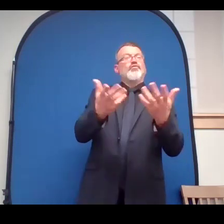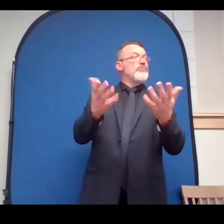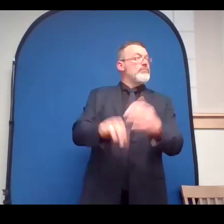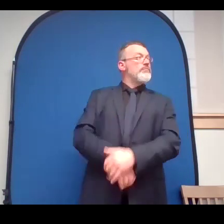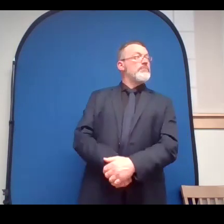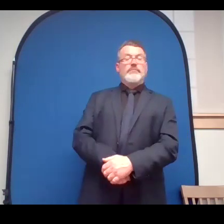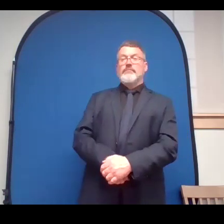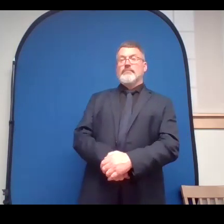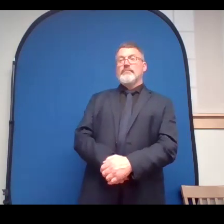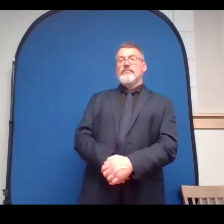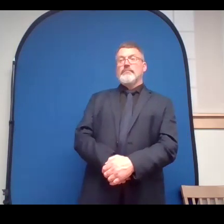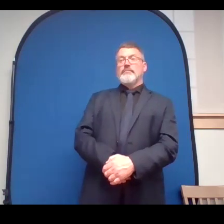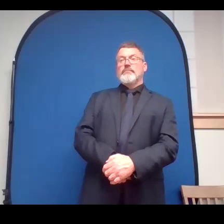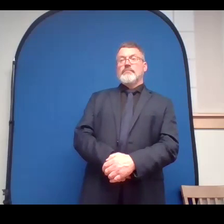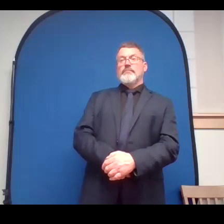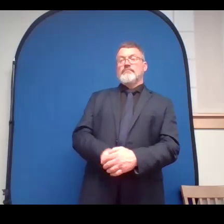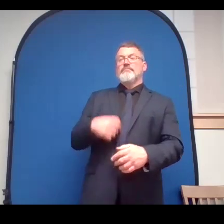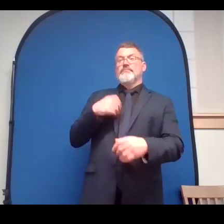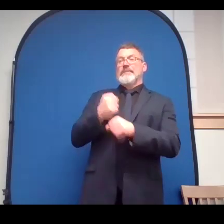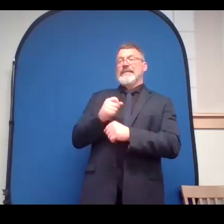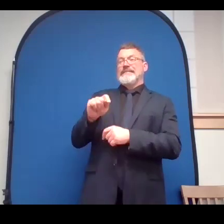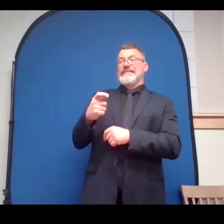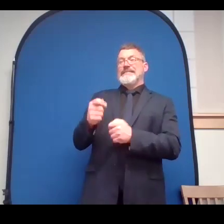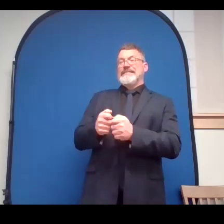Text from Hodgson with a photograph.